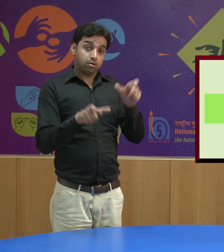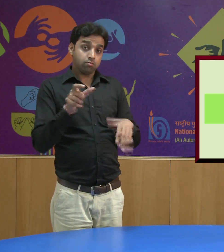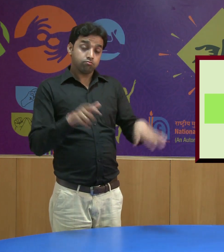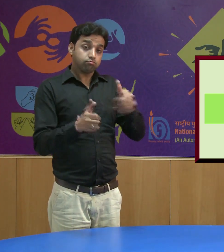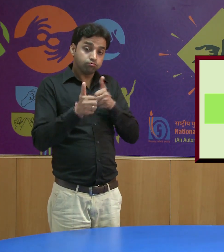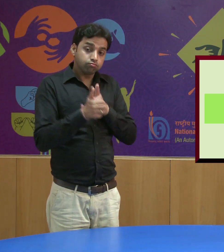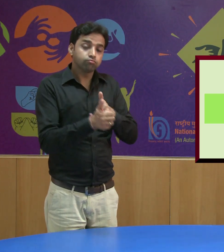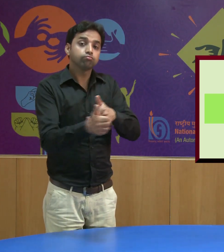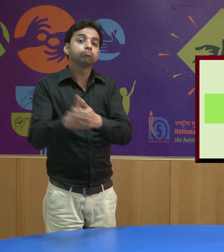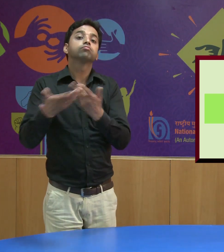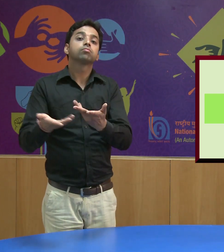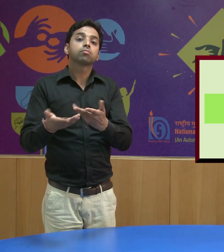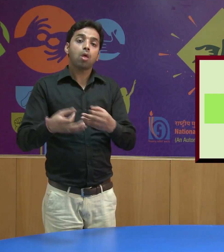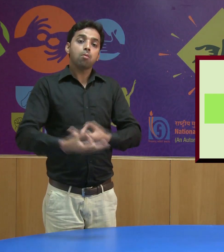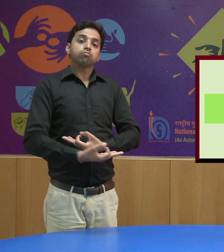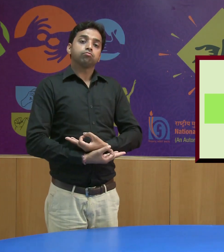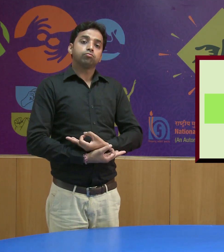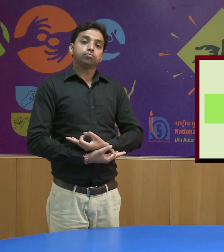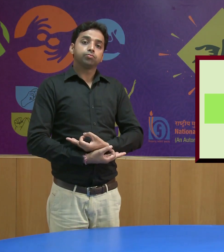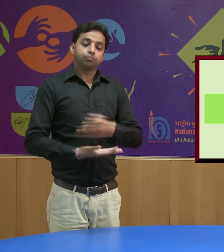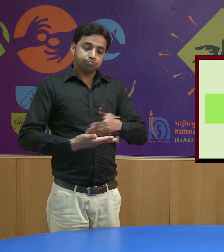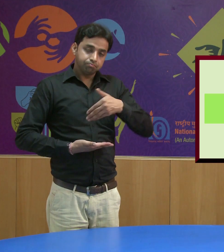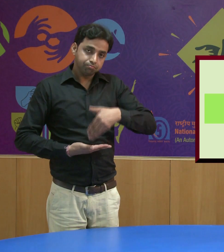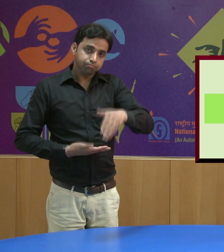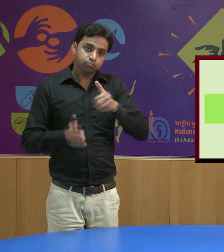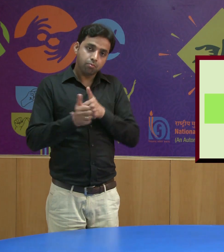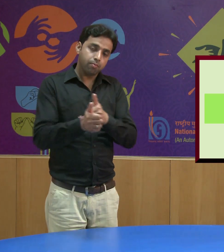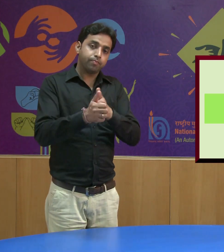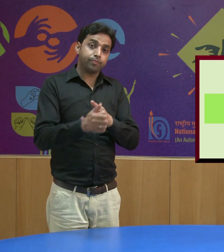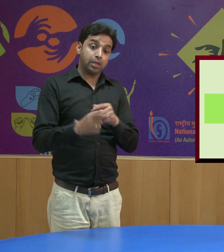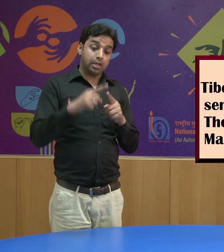religion. The Tibetan king Naradeva